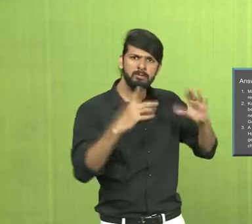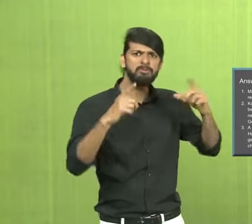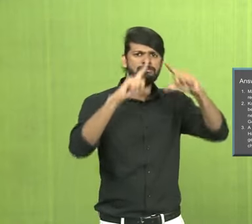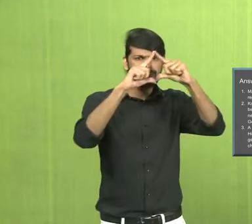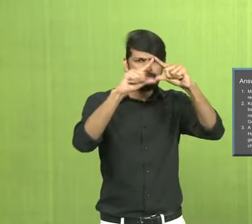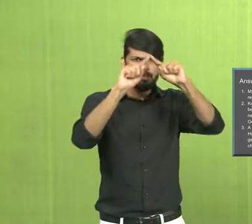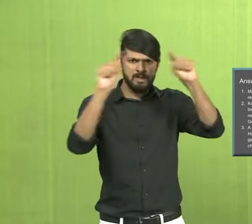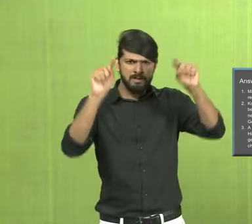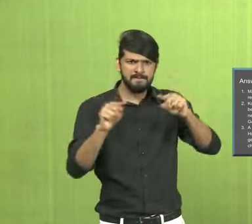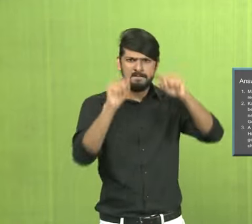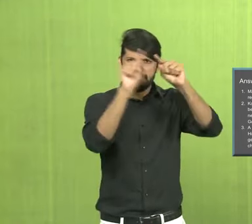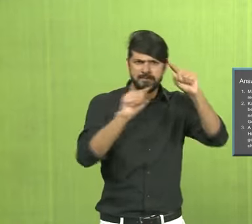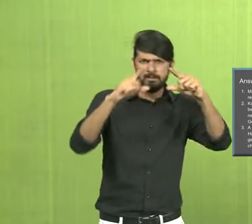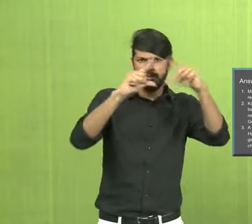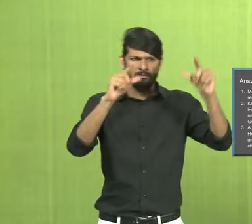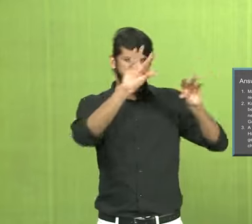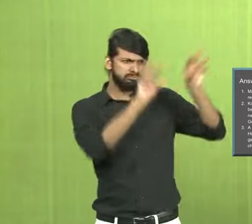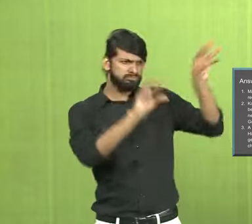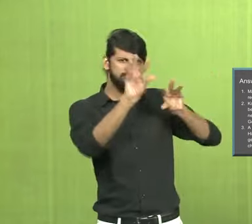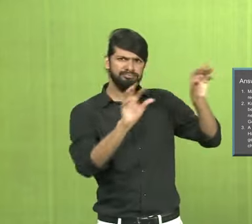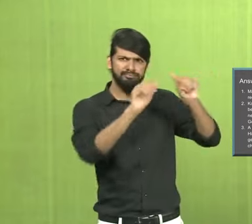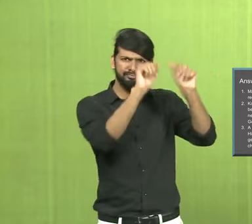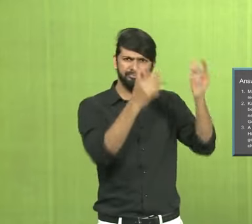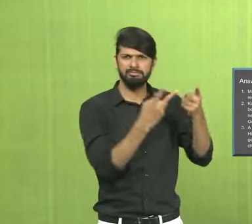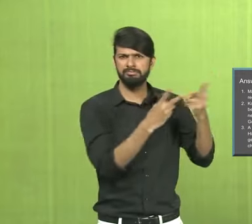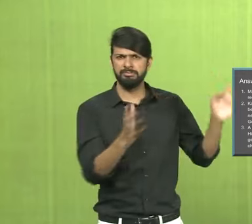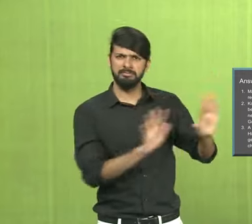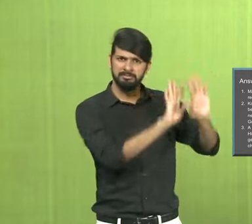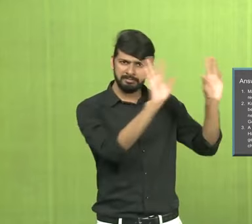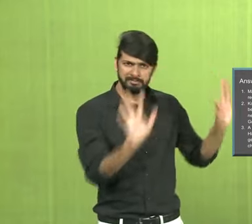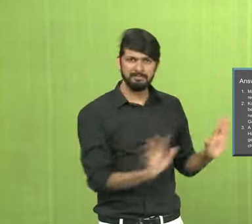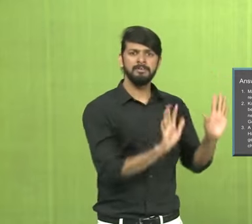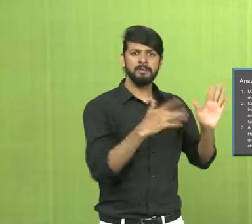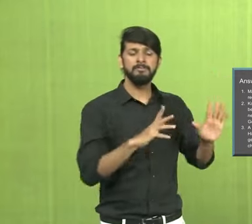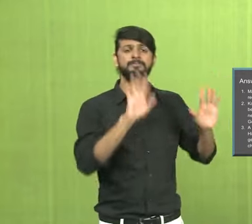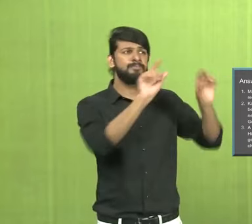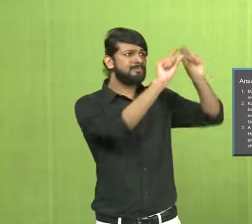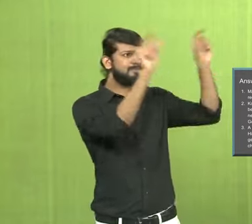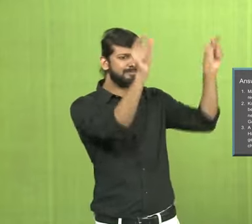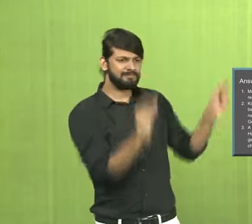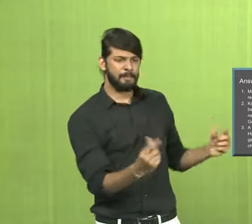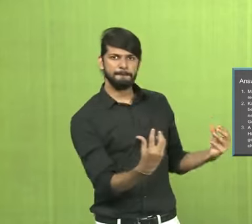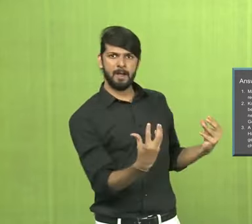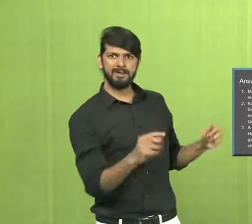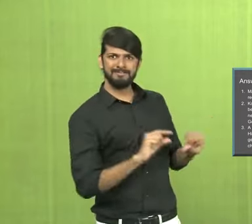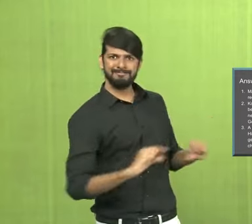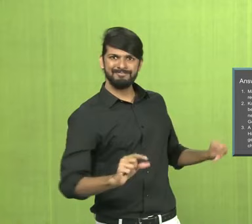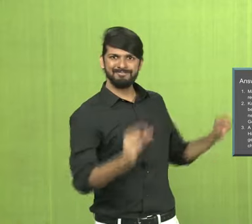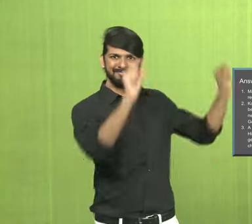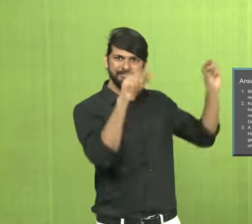copy of the mythological figures. There are a lot of vibrant natural colors and geometric